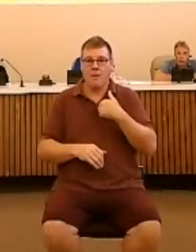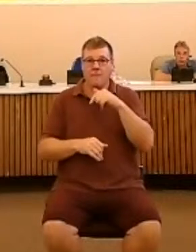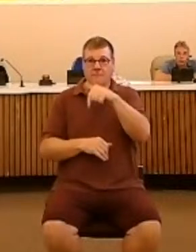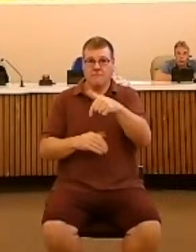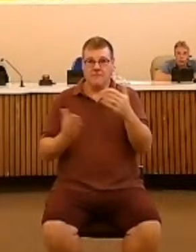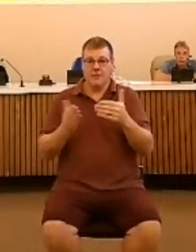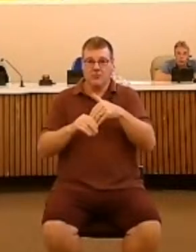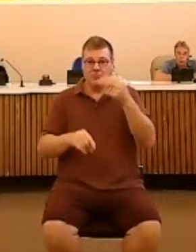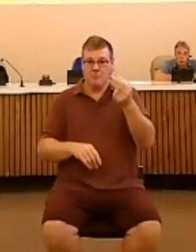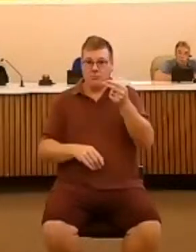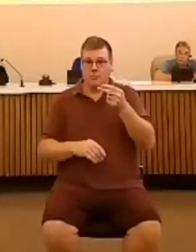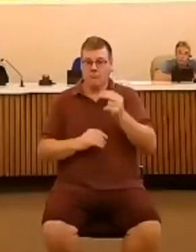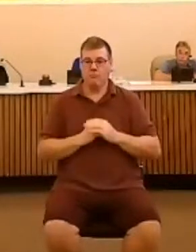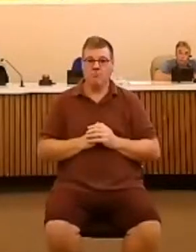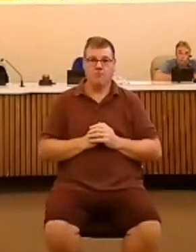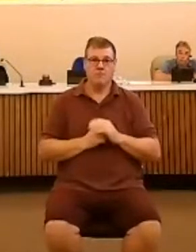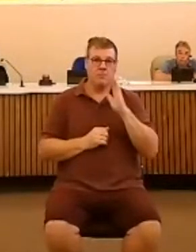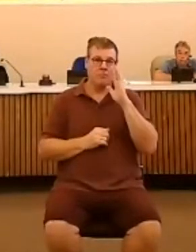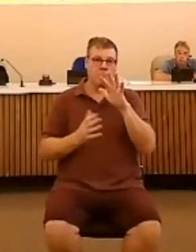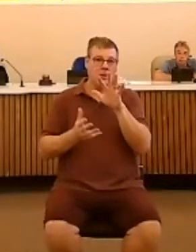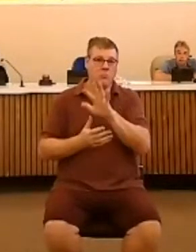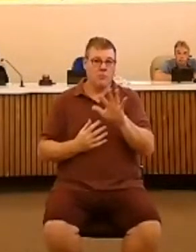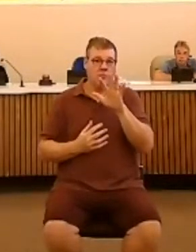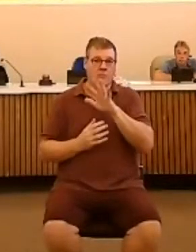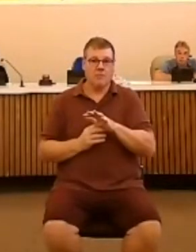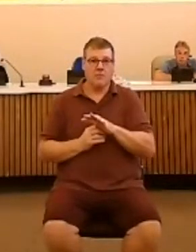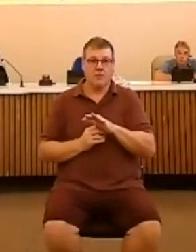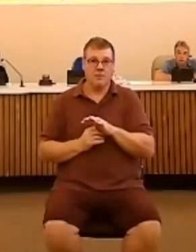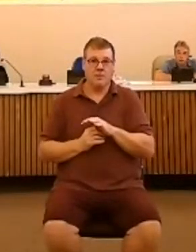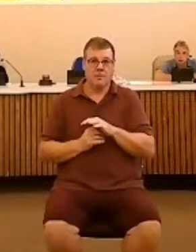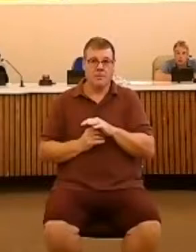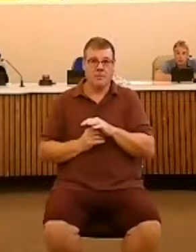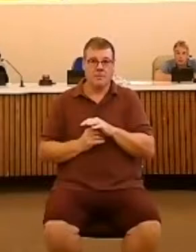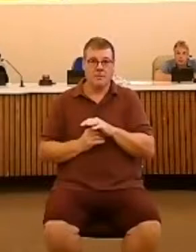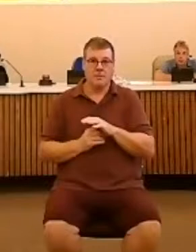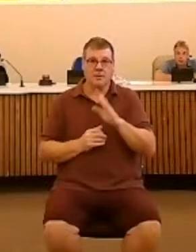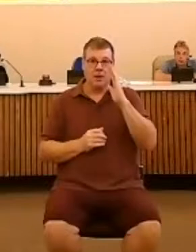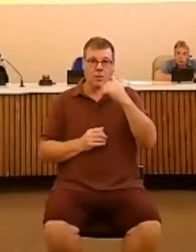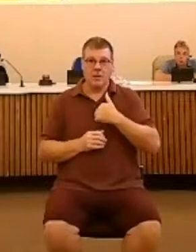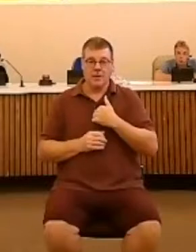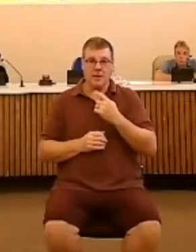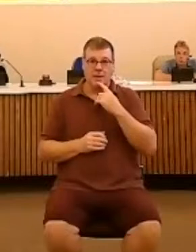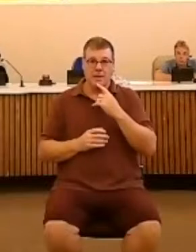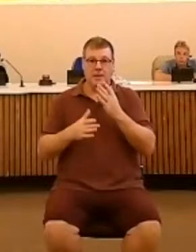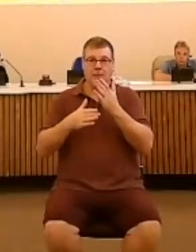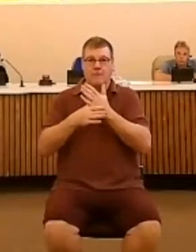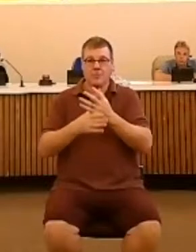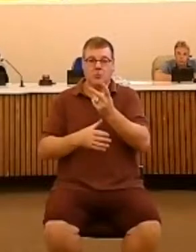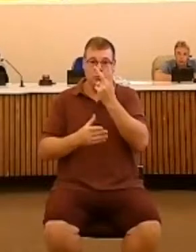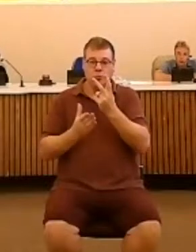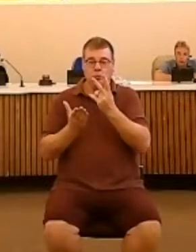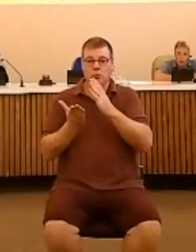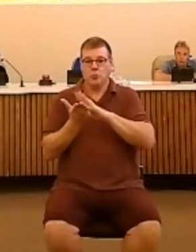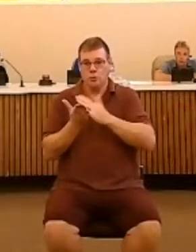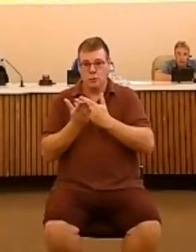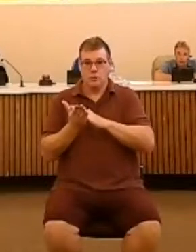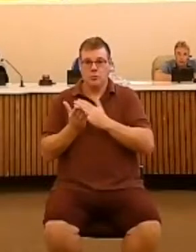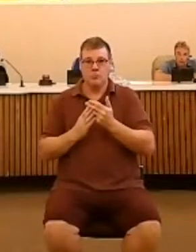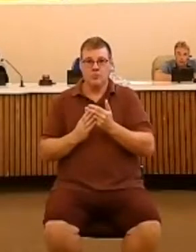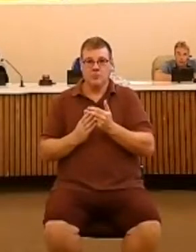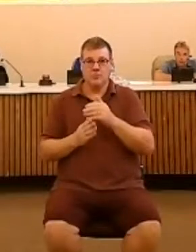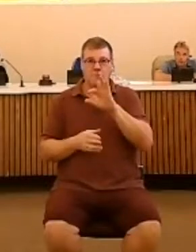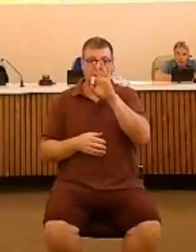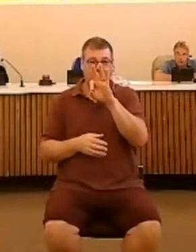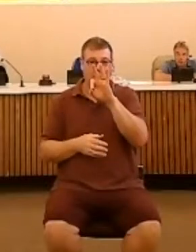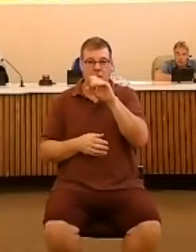location? Roughly, it's gonna be about, I would say, between the two cooks, chefs, about maybe